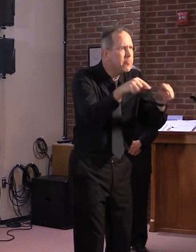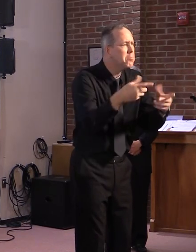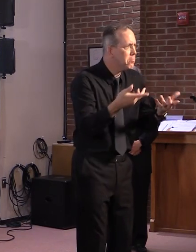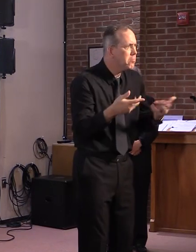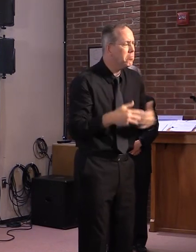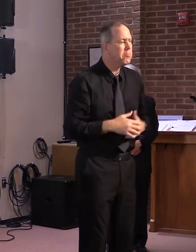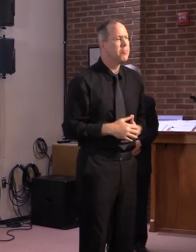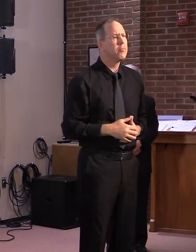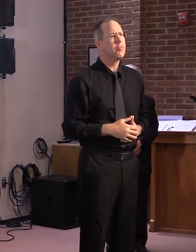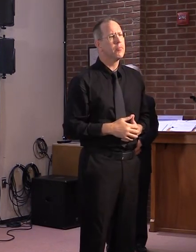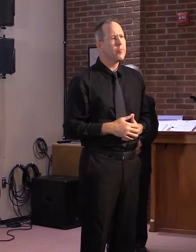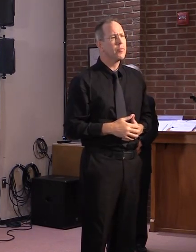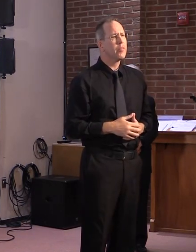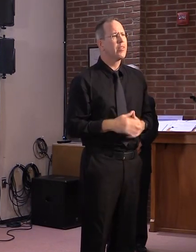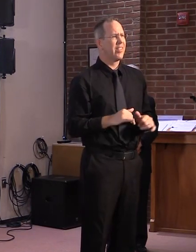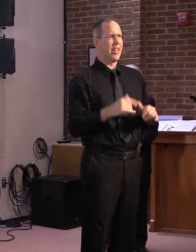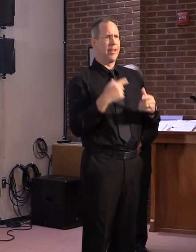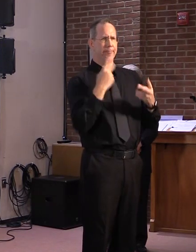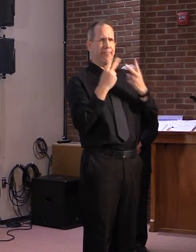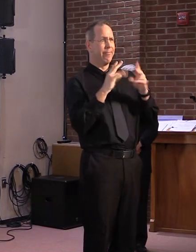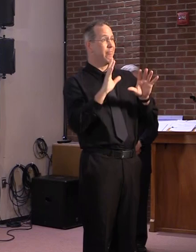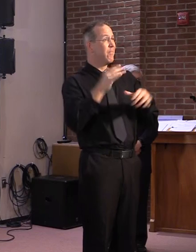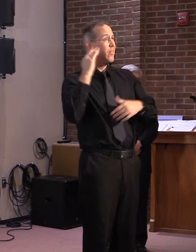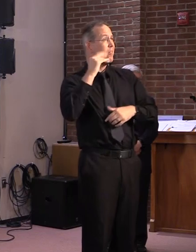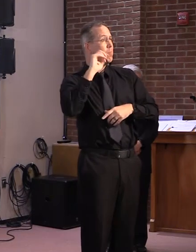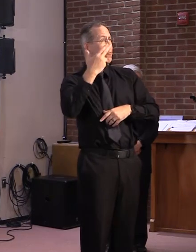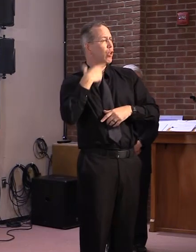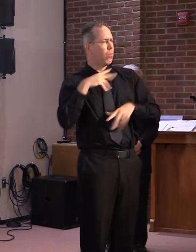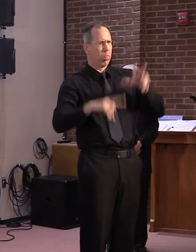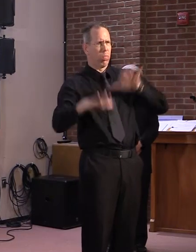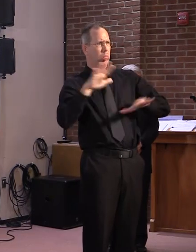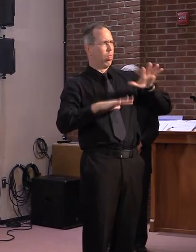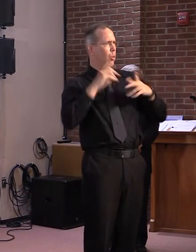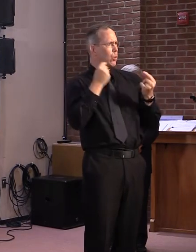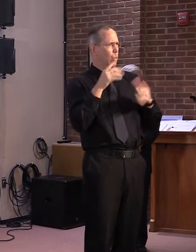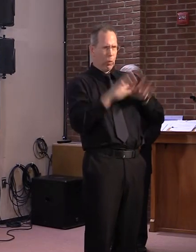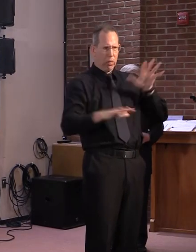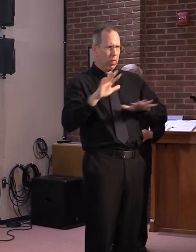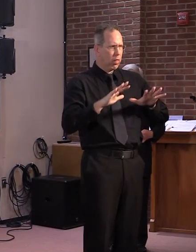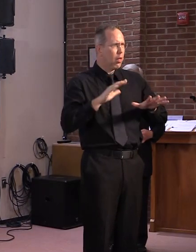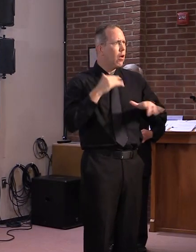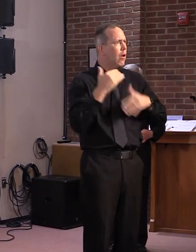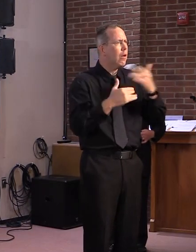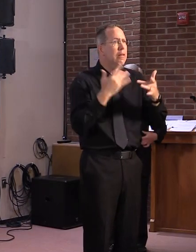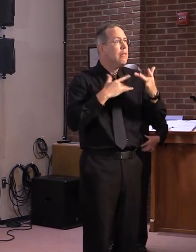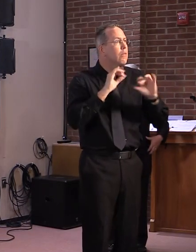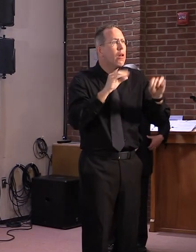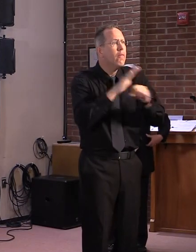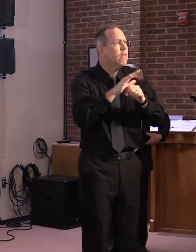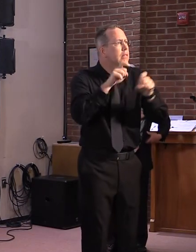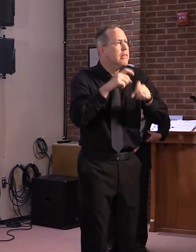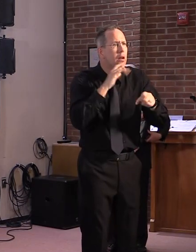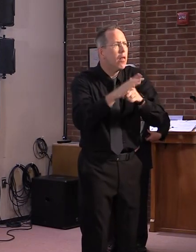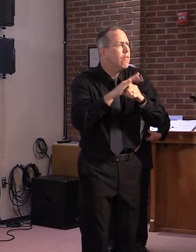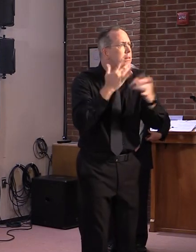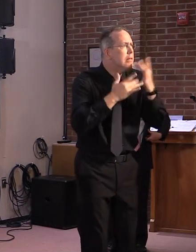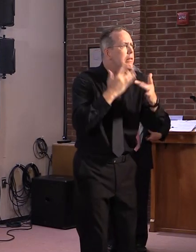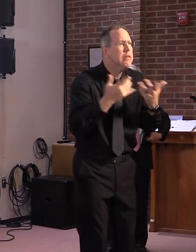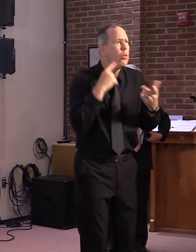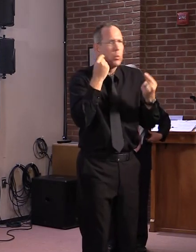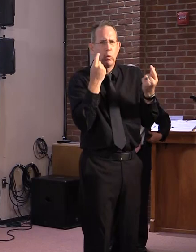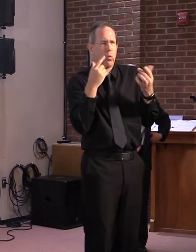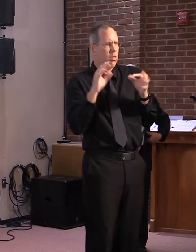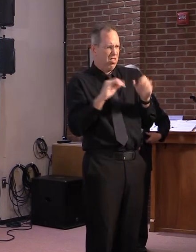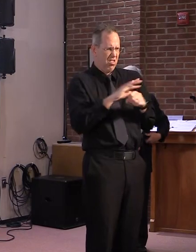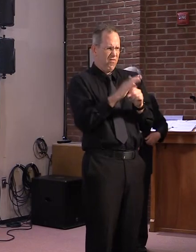early March. At that time, we knew very little about the virus. In fact, nobody did. And most of us didn't know